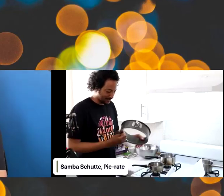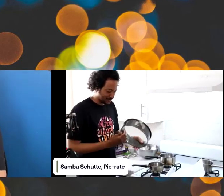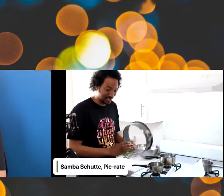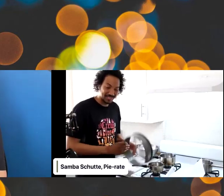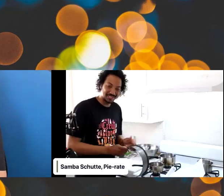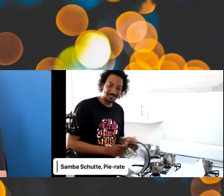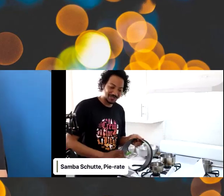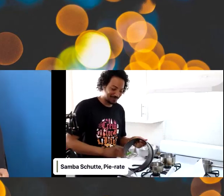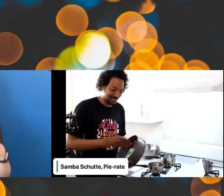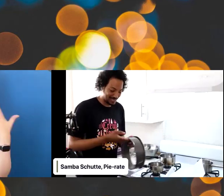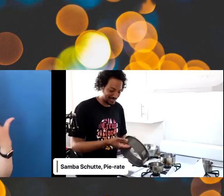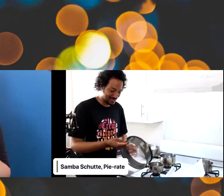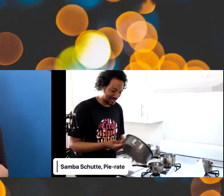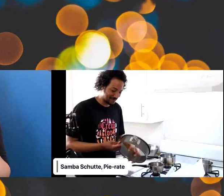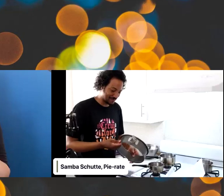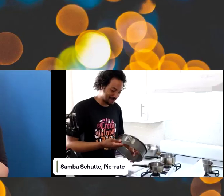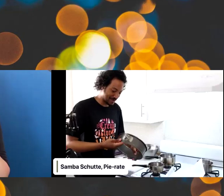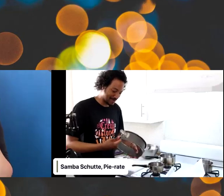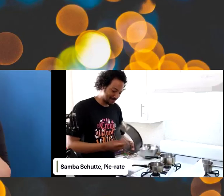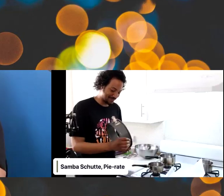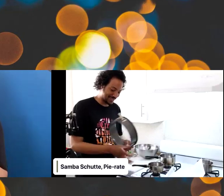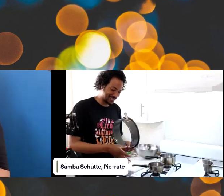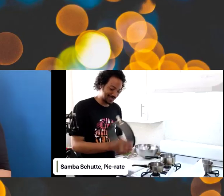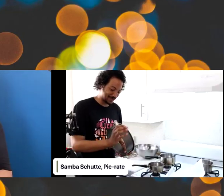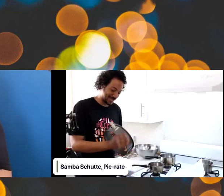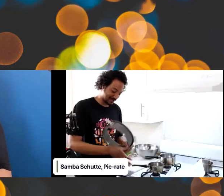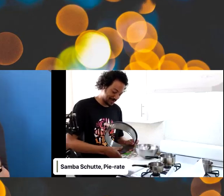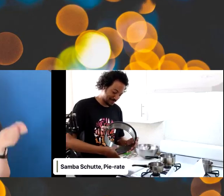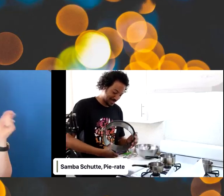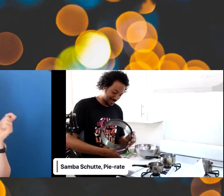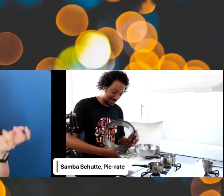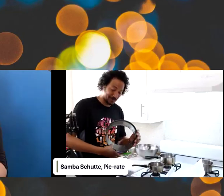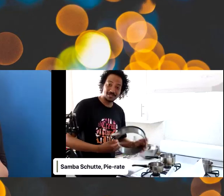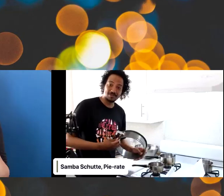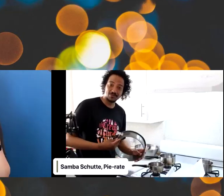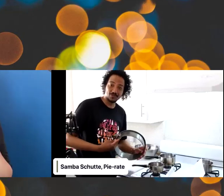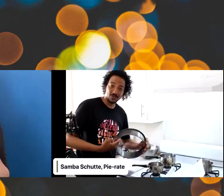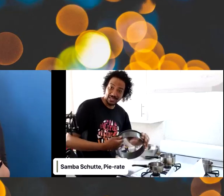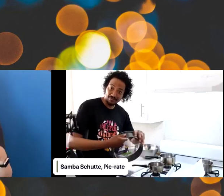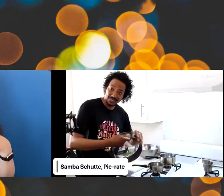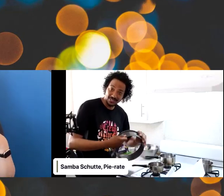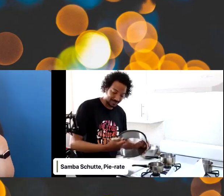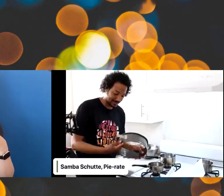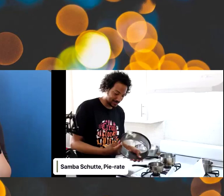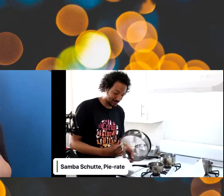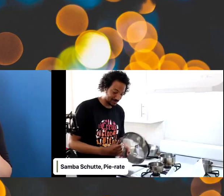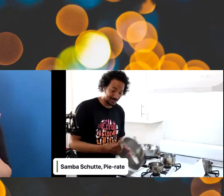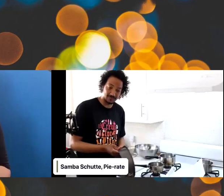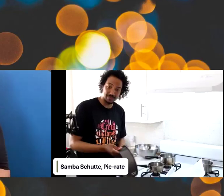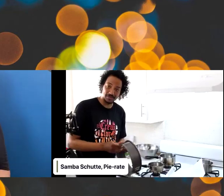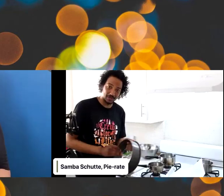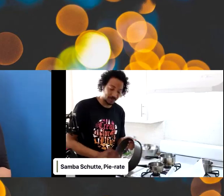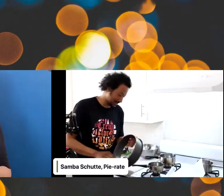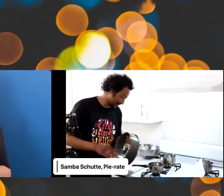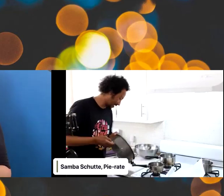I'm super excited to share this recipe. I got it from my mom. I modified it to add the raspberry. I know there's some people who don't like peaches, so thanks for